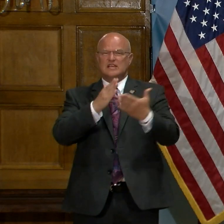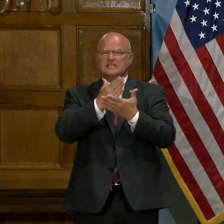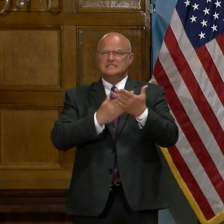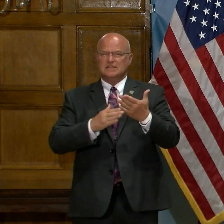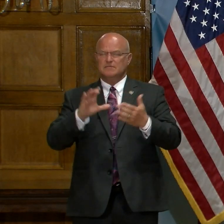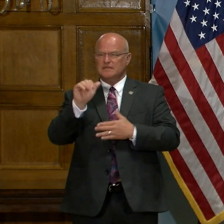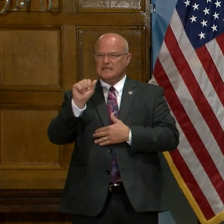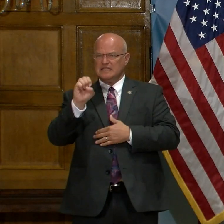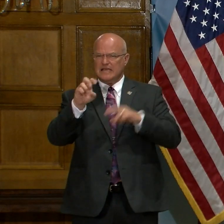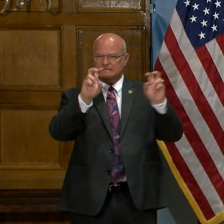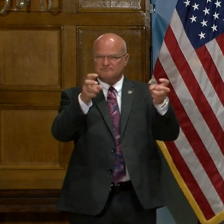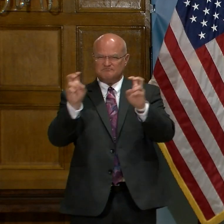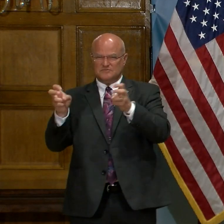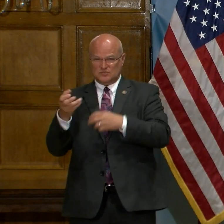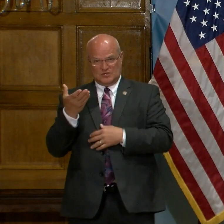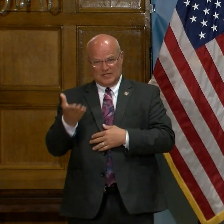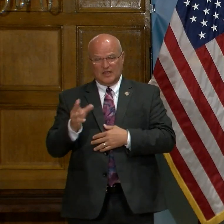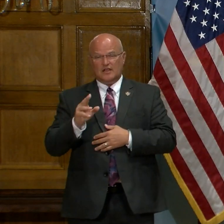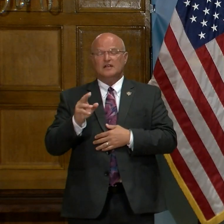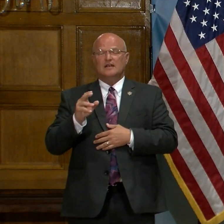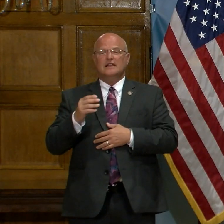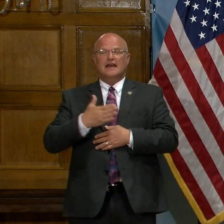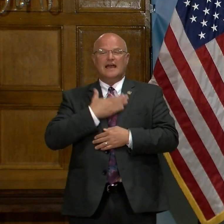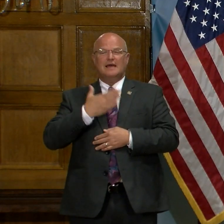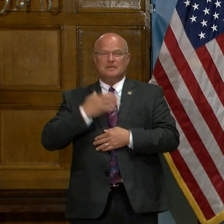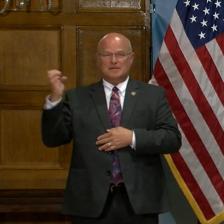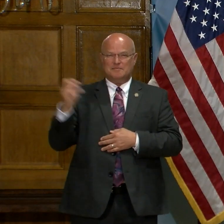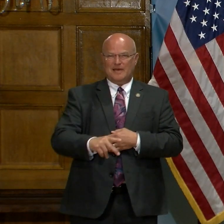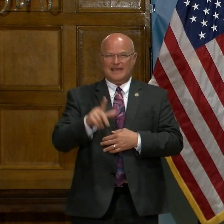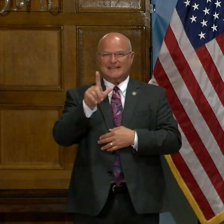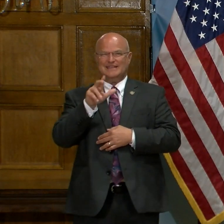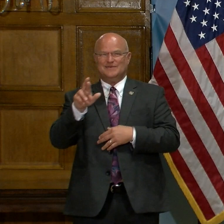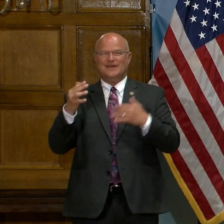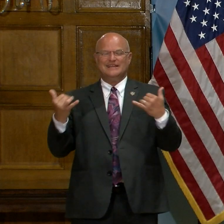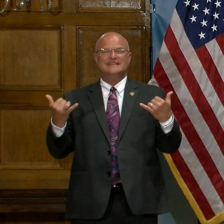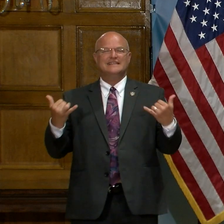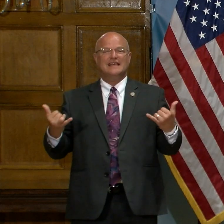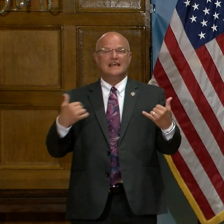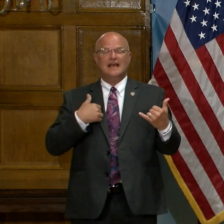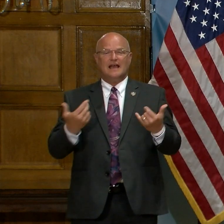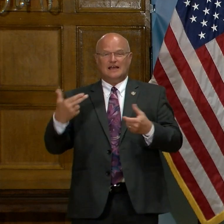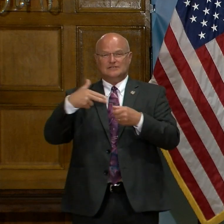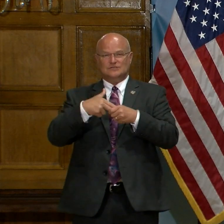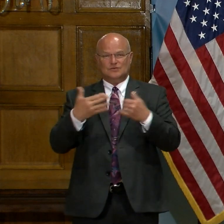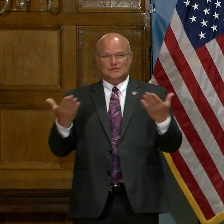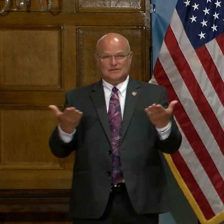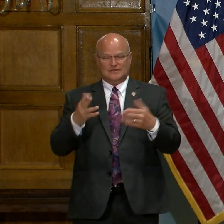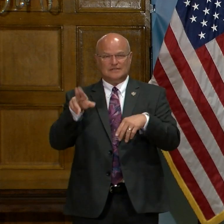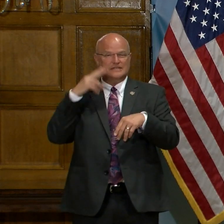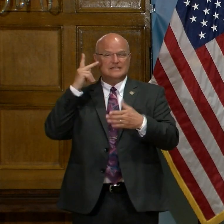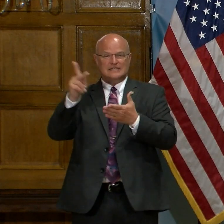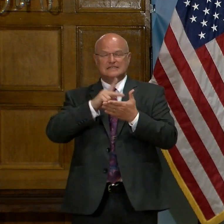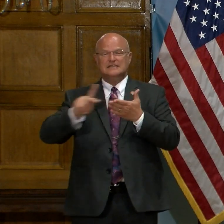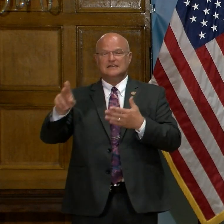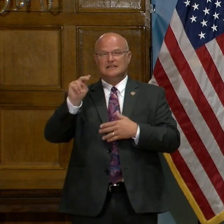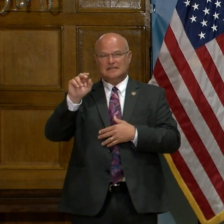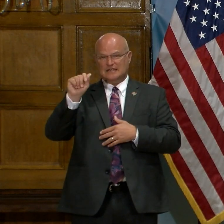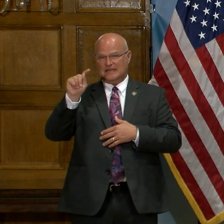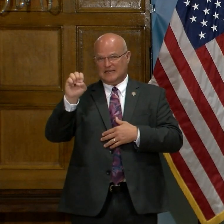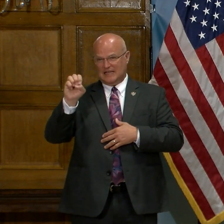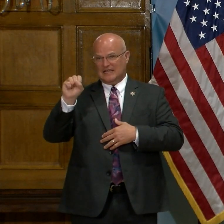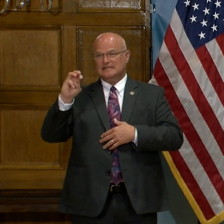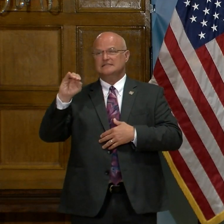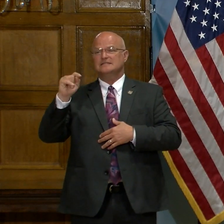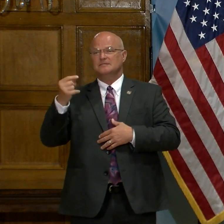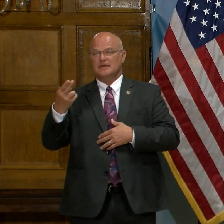the case issues there. I'm delighted to be back in Little Rock today. I'm joined, of course, by Secretary Nate Smith of